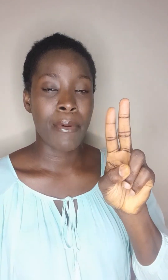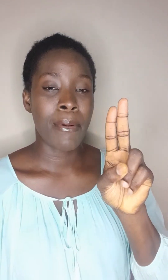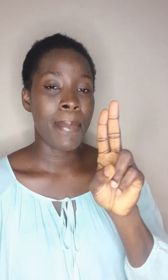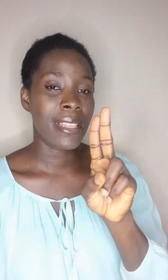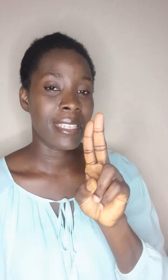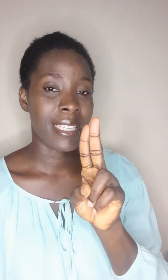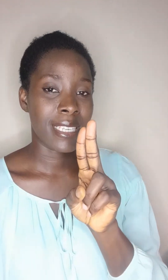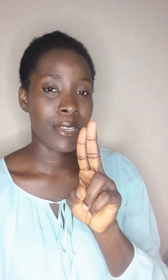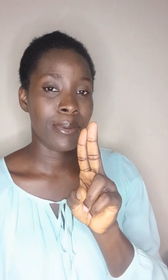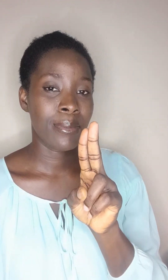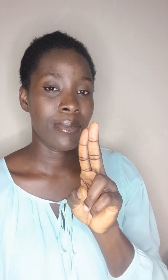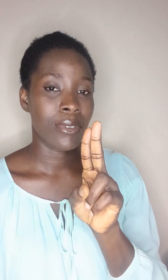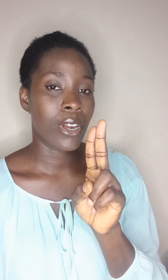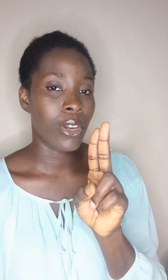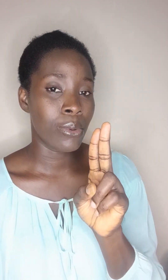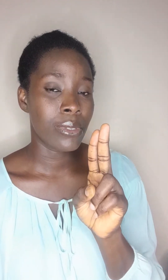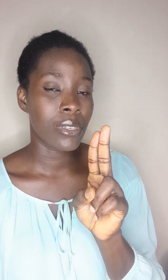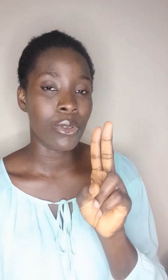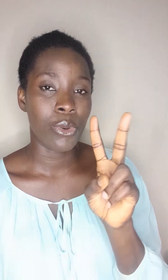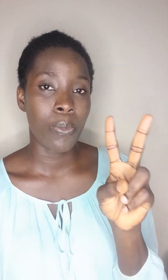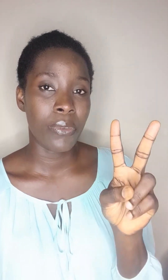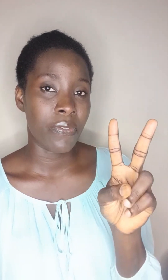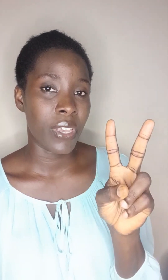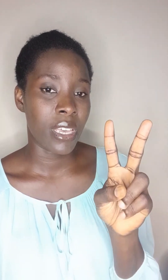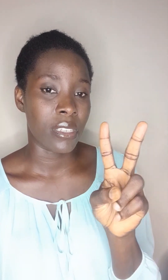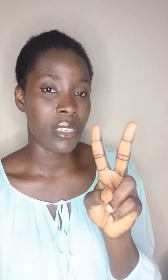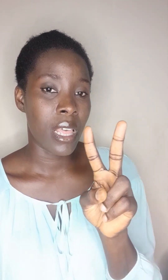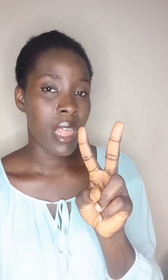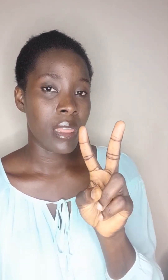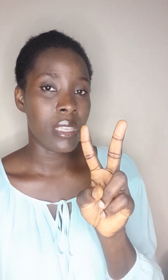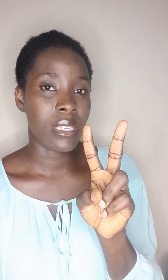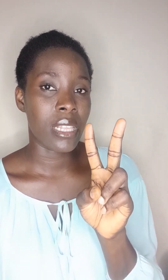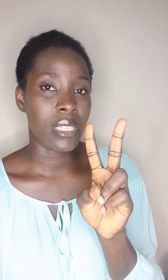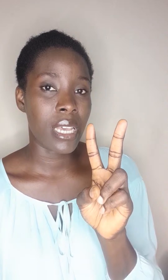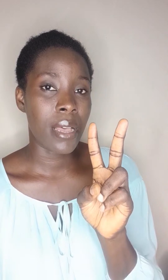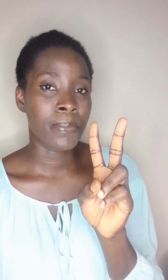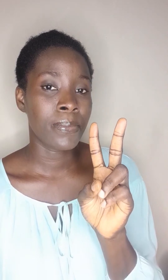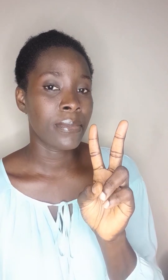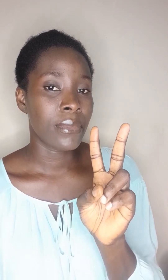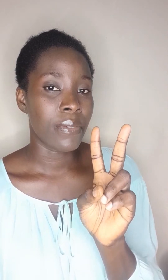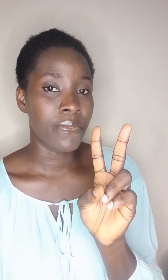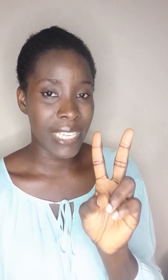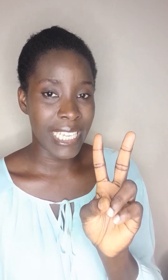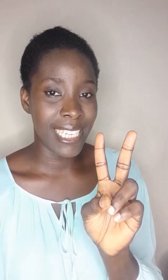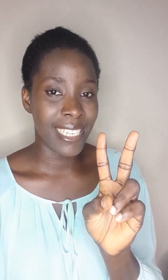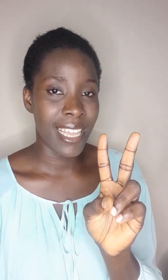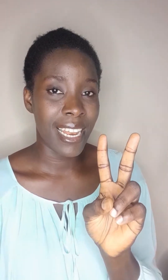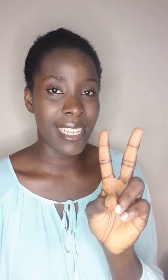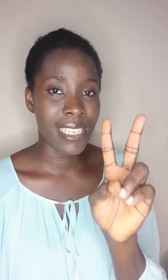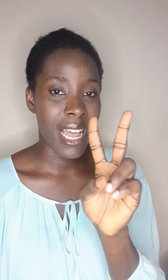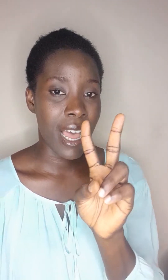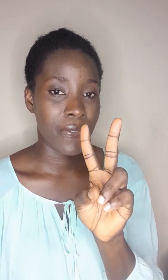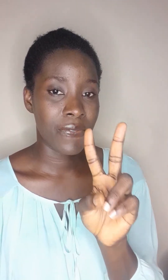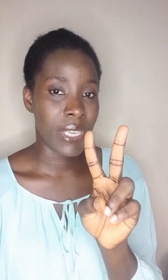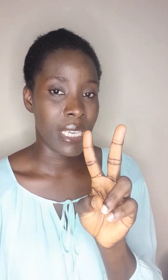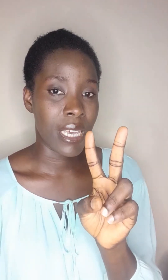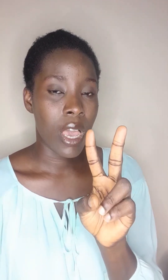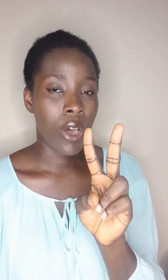Remember, this is letter U, closed, so you open the fingers. This is letter V, letter V.